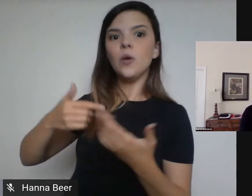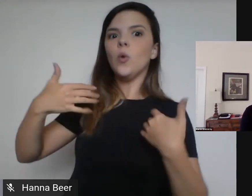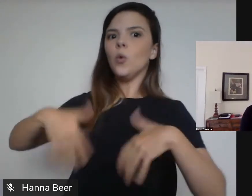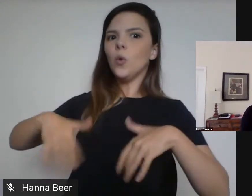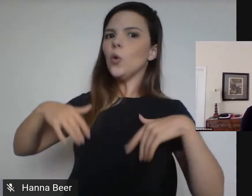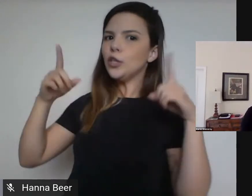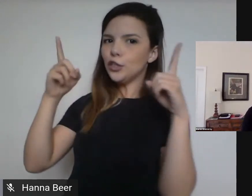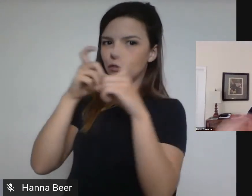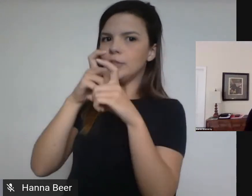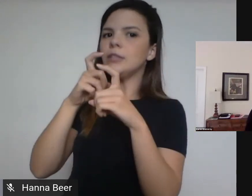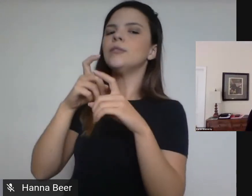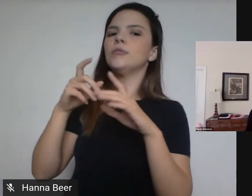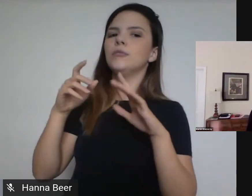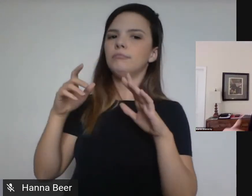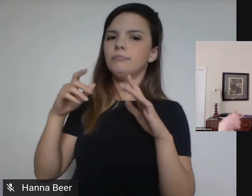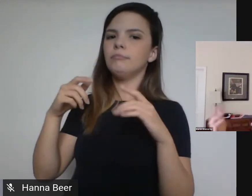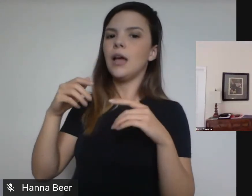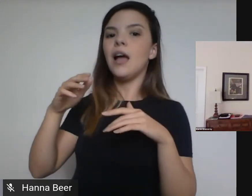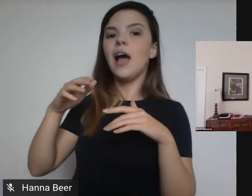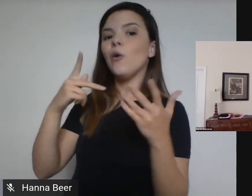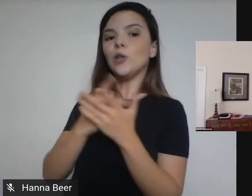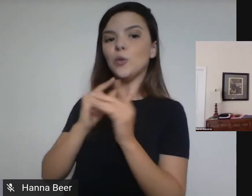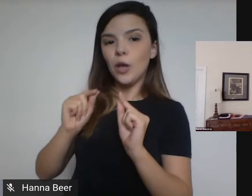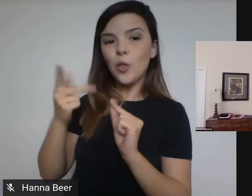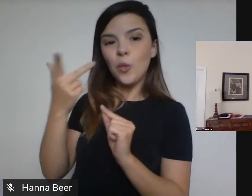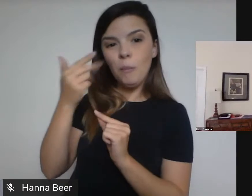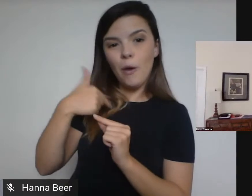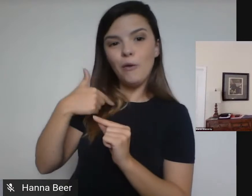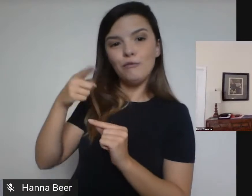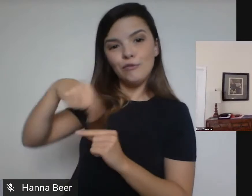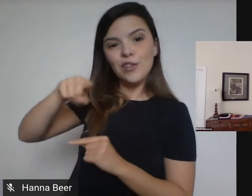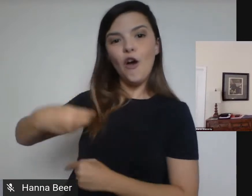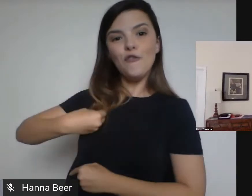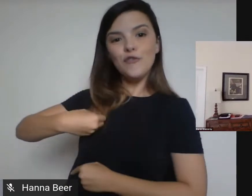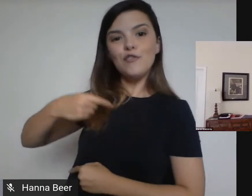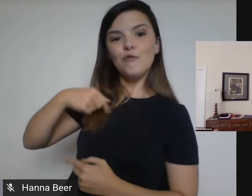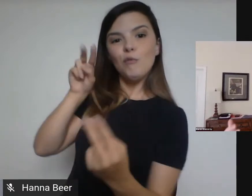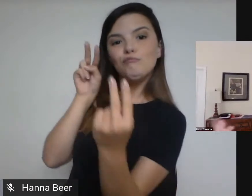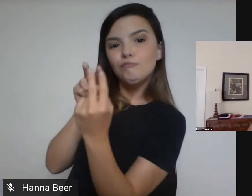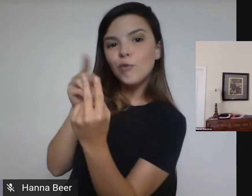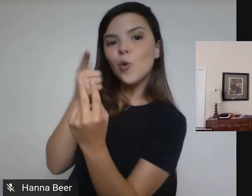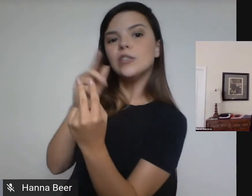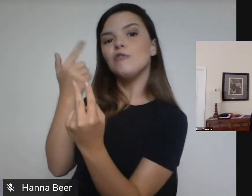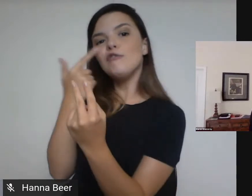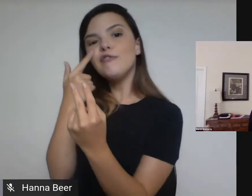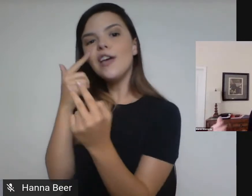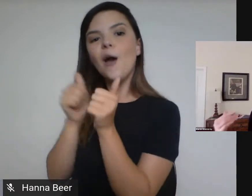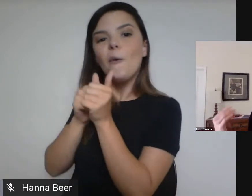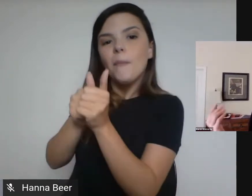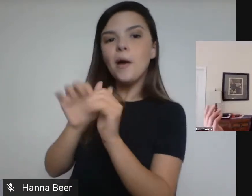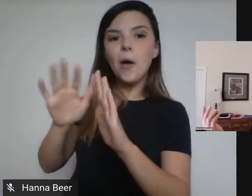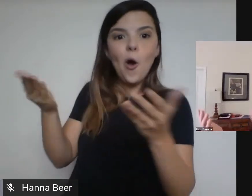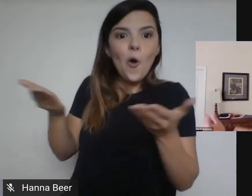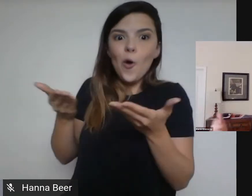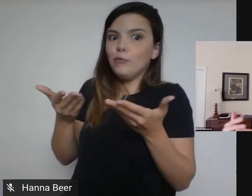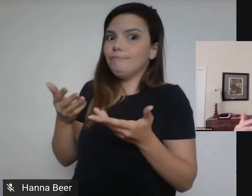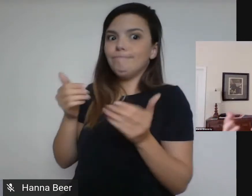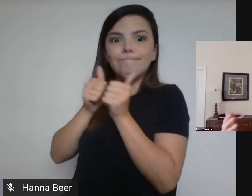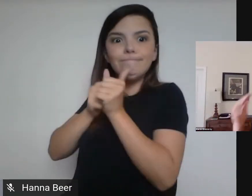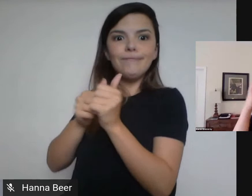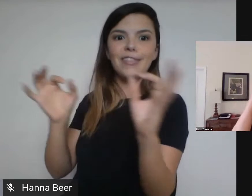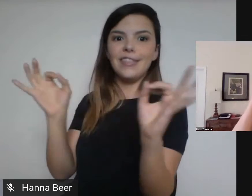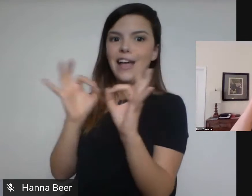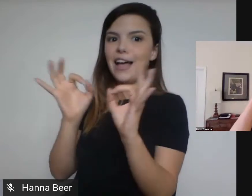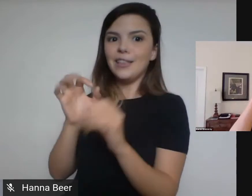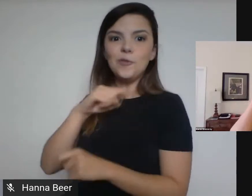because normally you're live and I can look to see, are you done? And to be honest, I didn't realize that until right